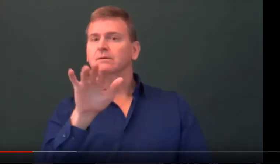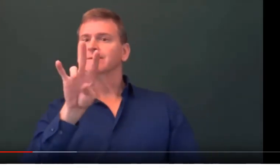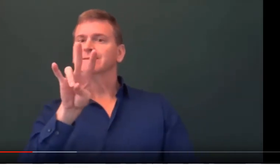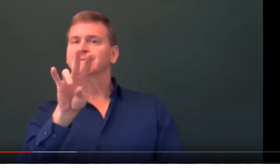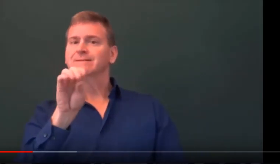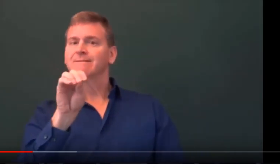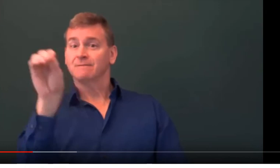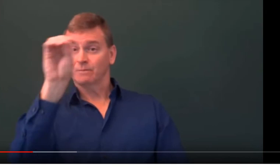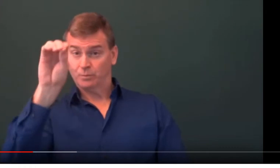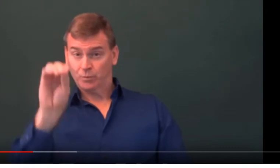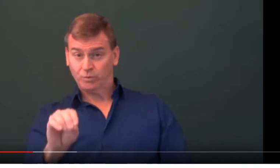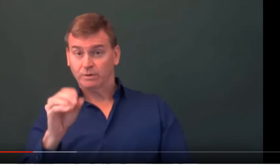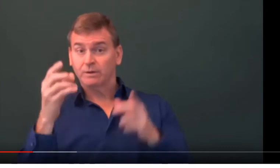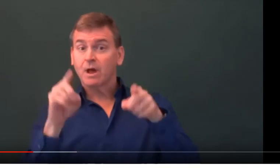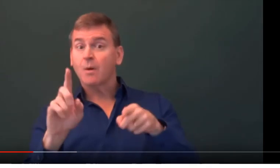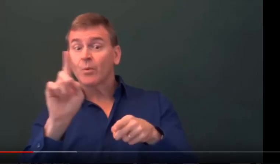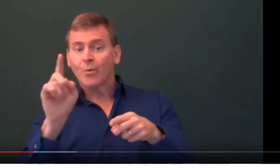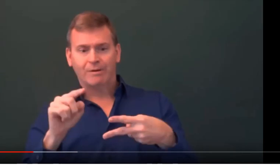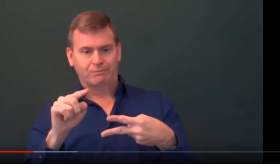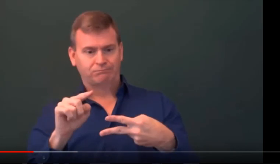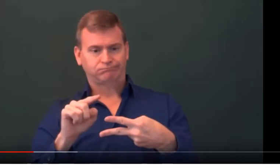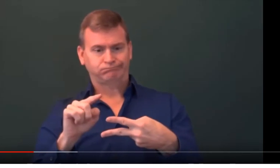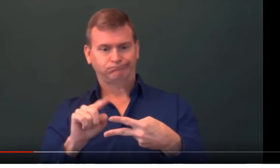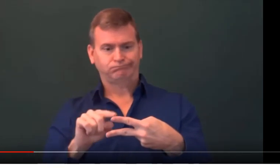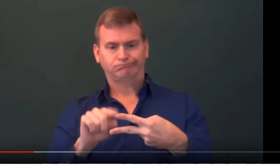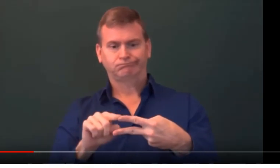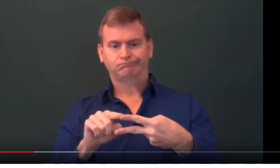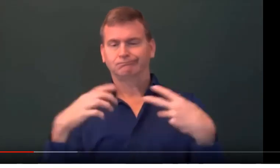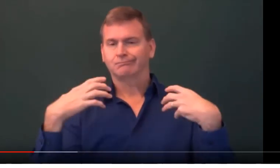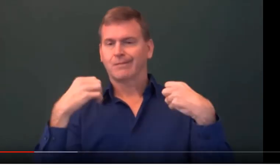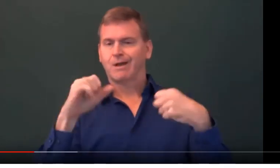And they found that out of 23,000 cases,